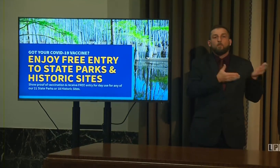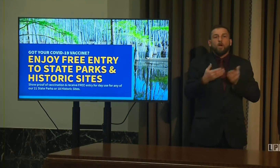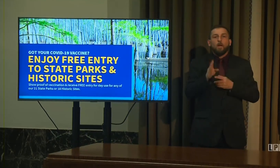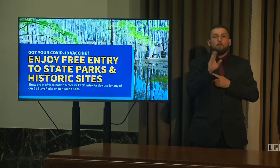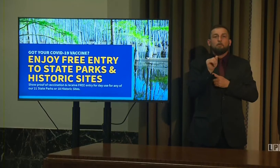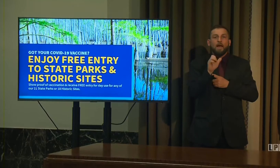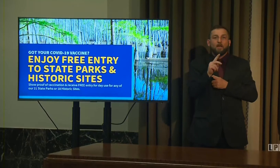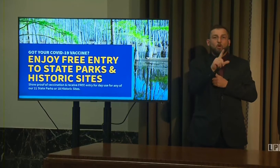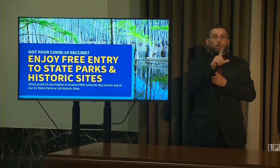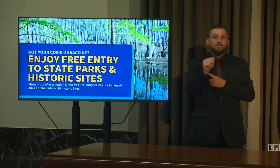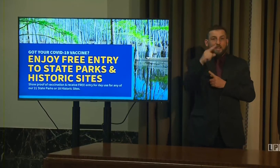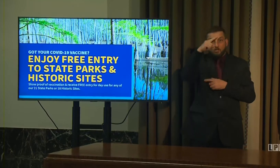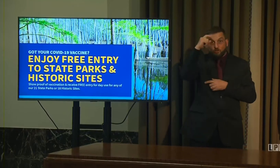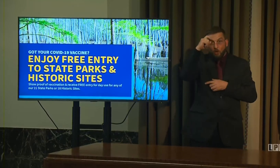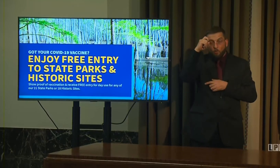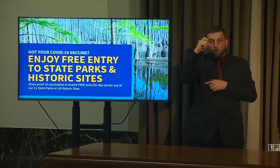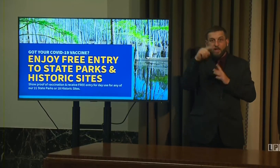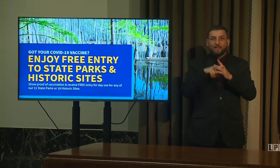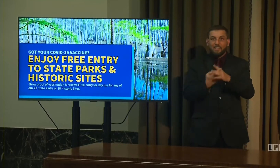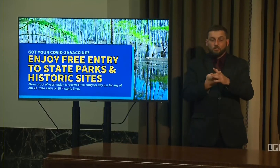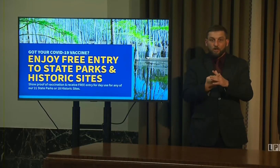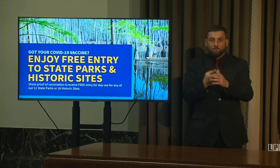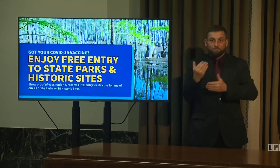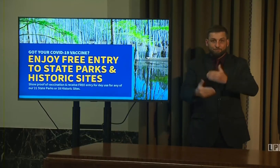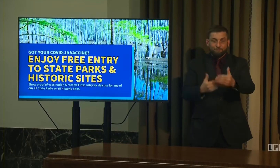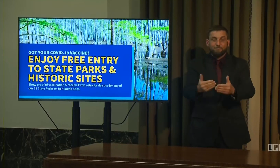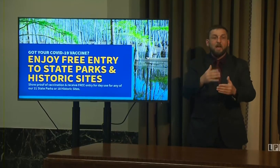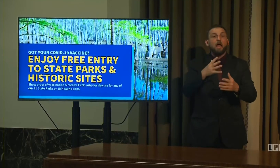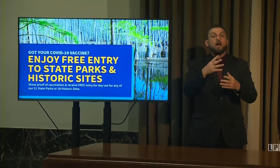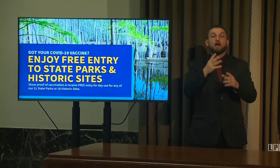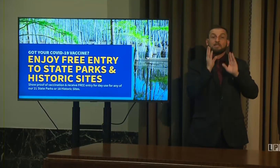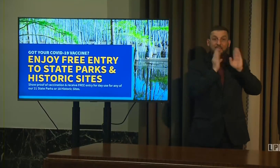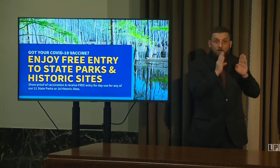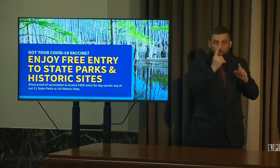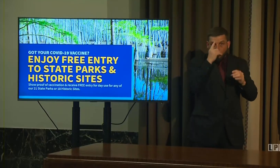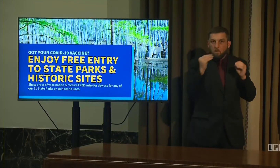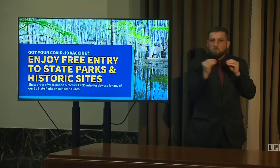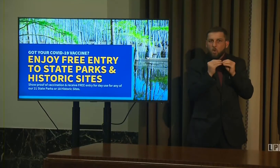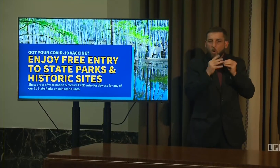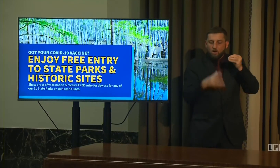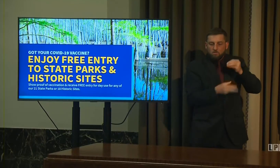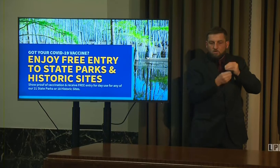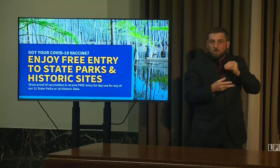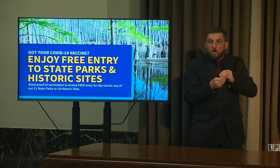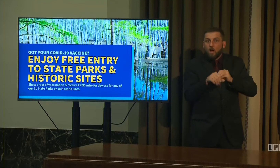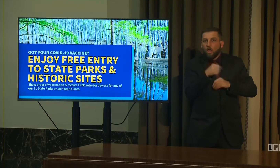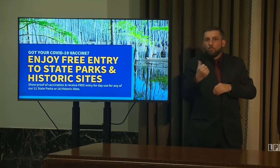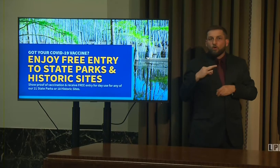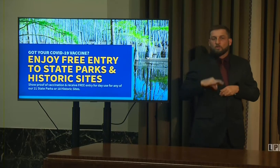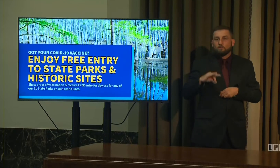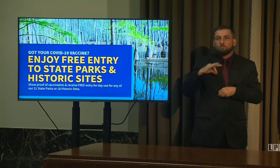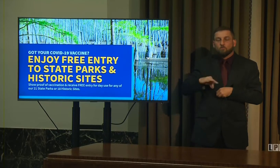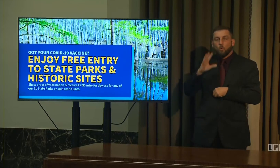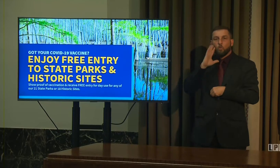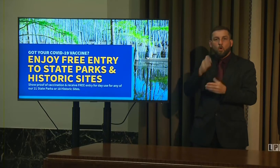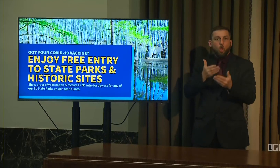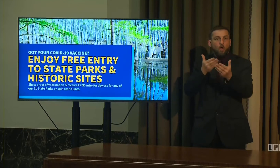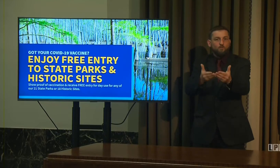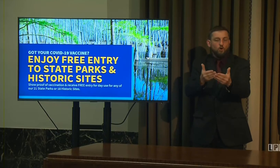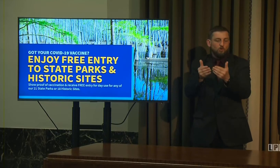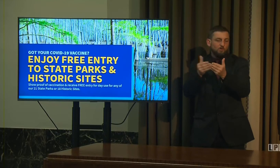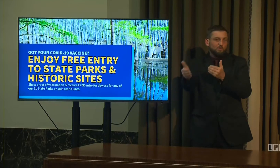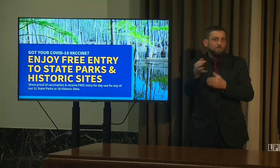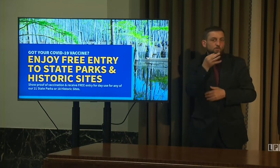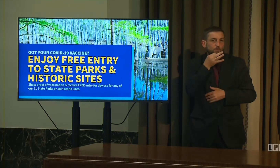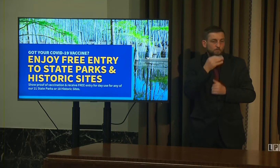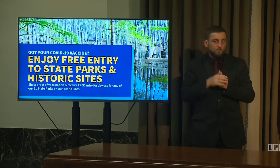initiative, and stay tuned for more incentives and rewards that will be offered in the near